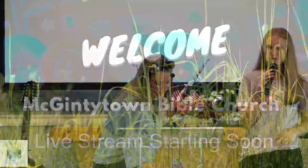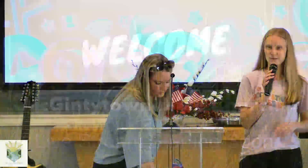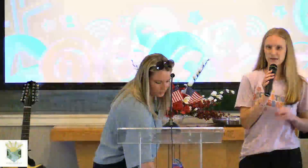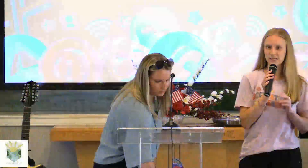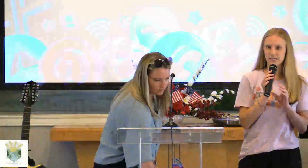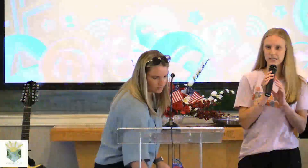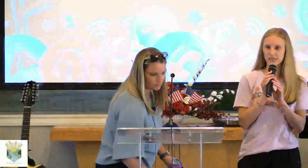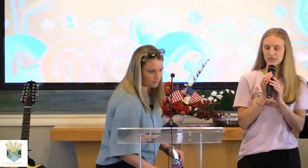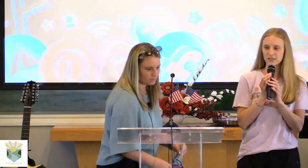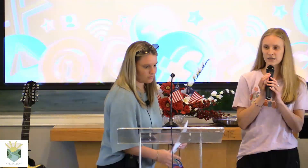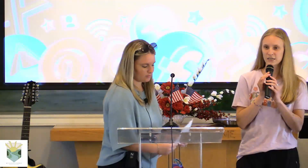Everybody.